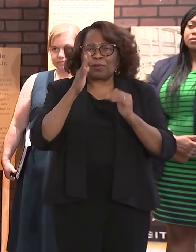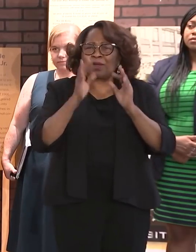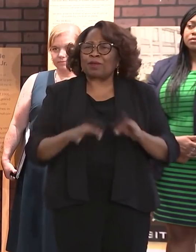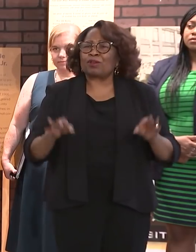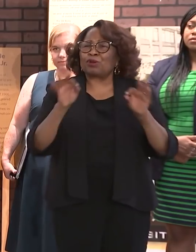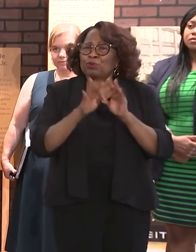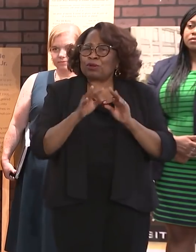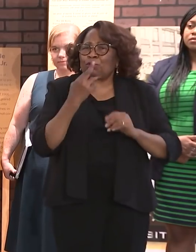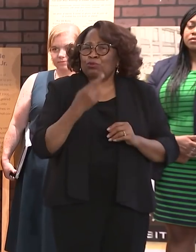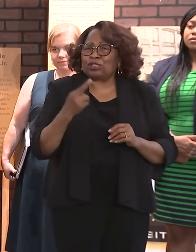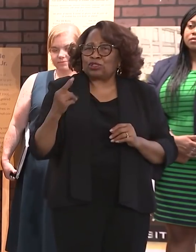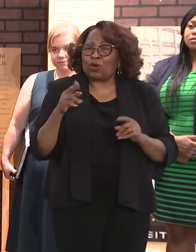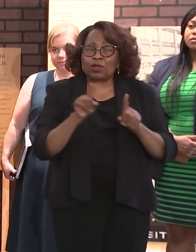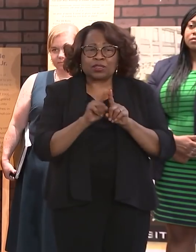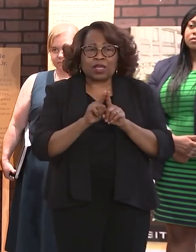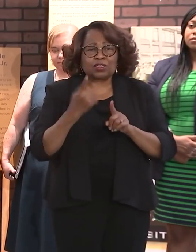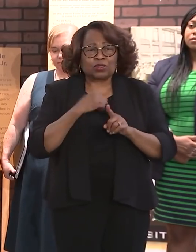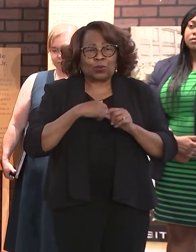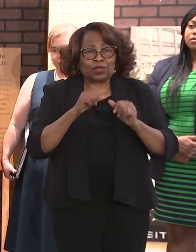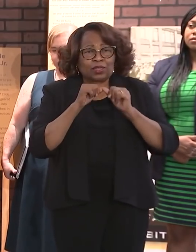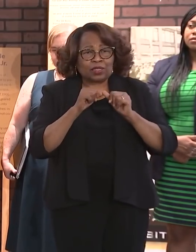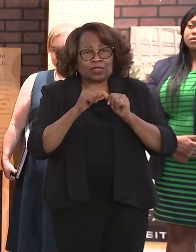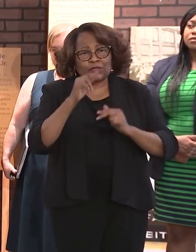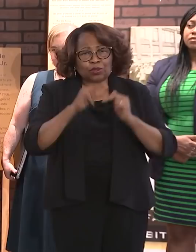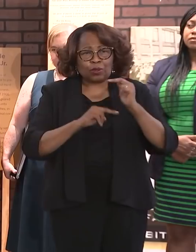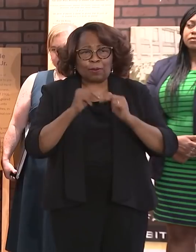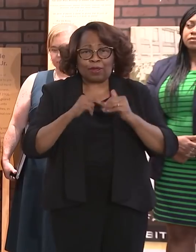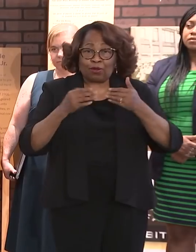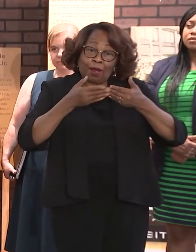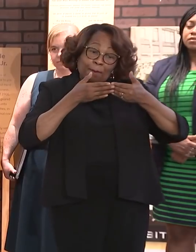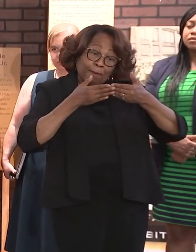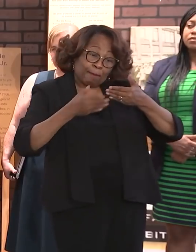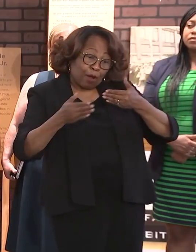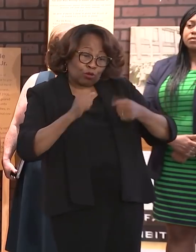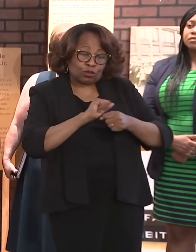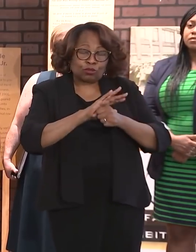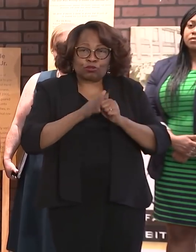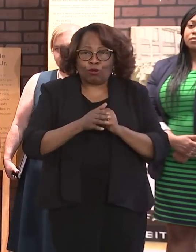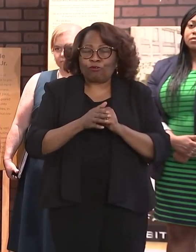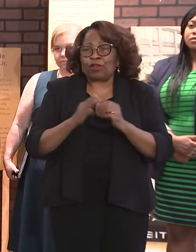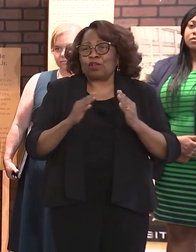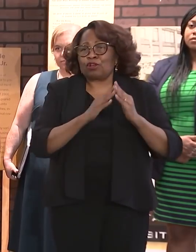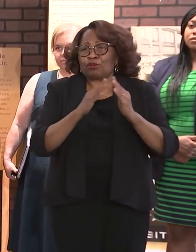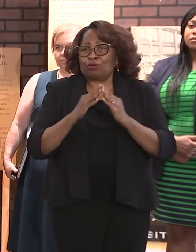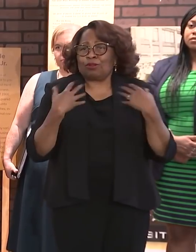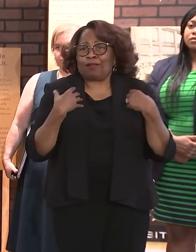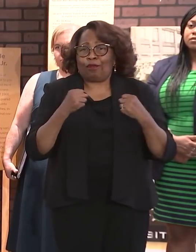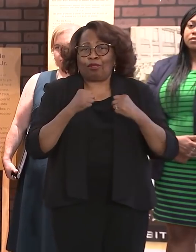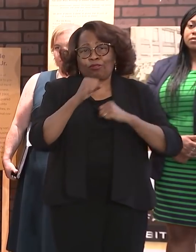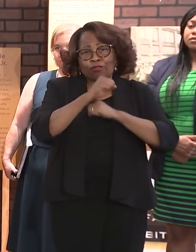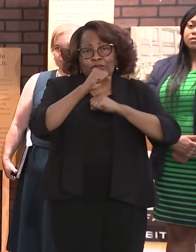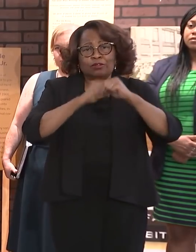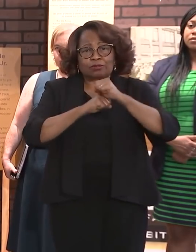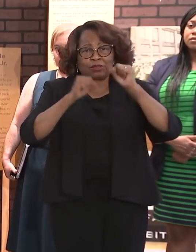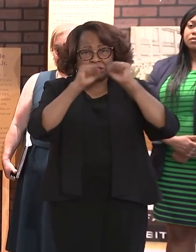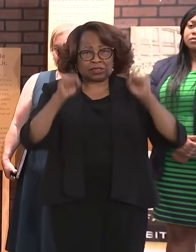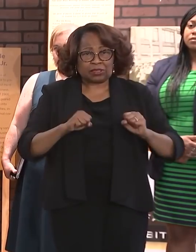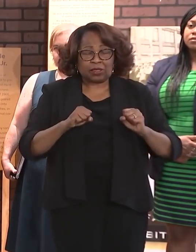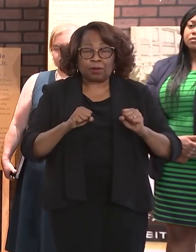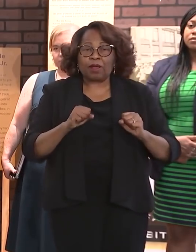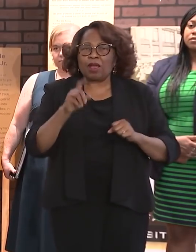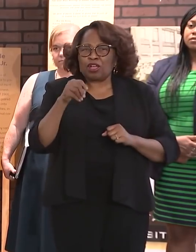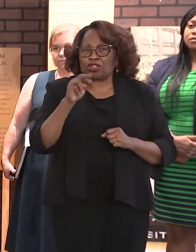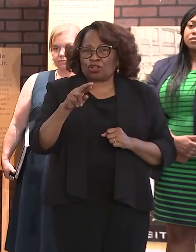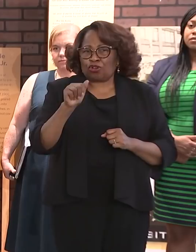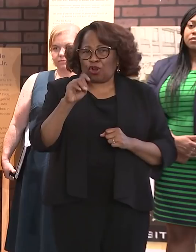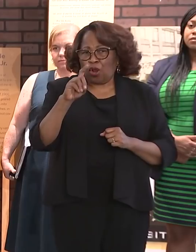critical resource as we continue to build out our post-COVID-19 community health infrastructure. As Dr. Arity will